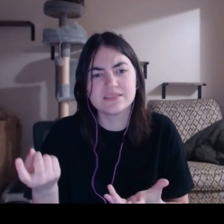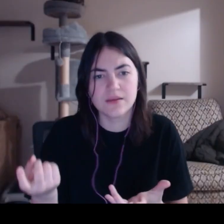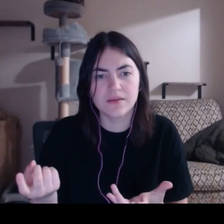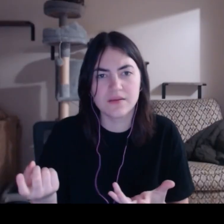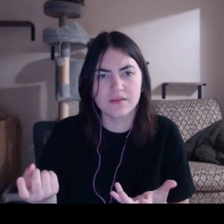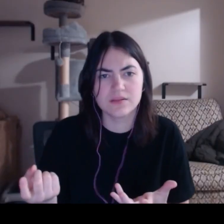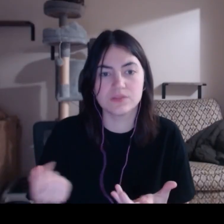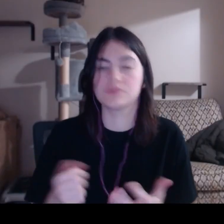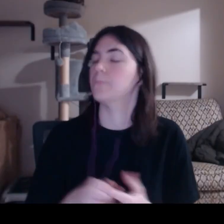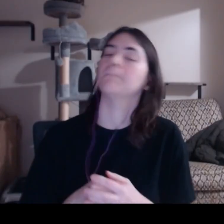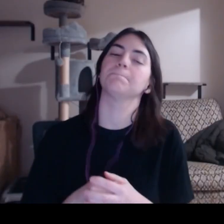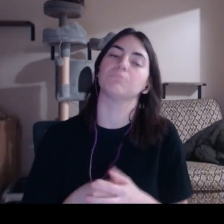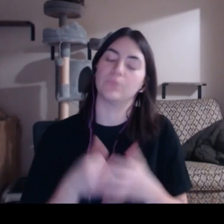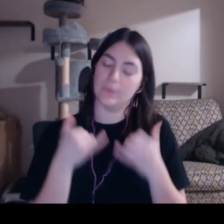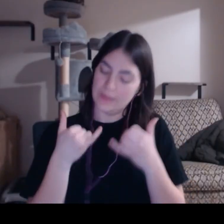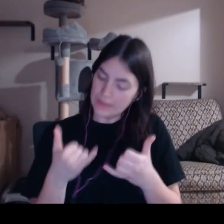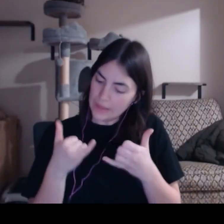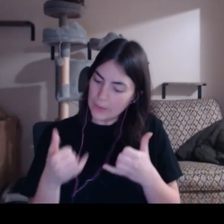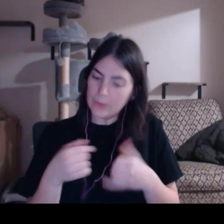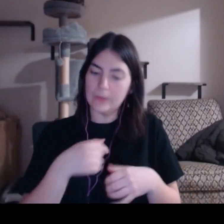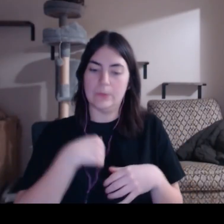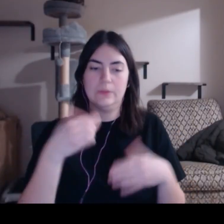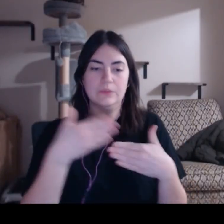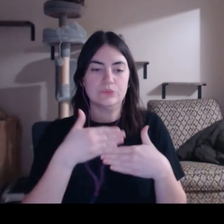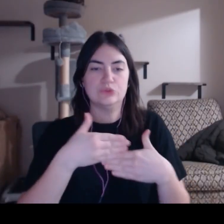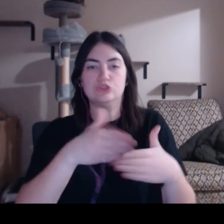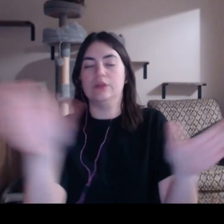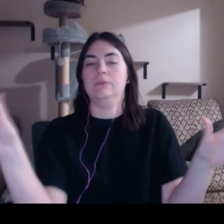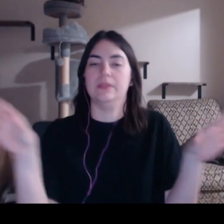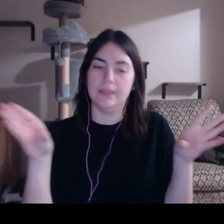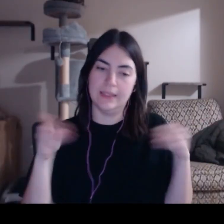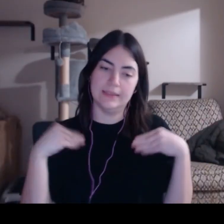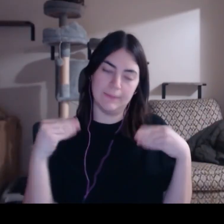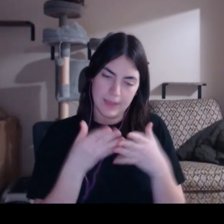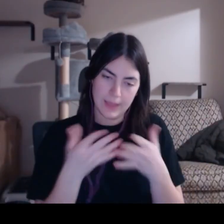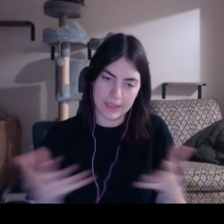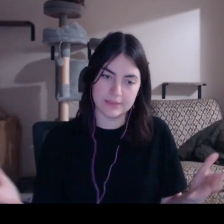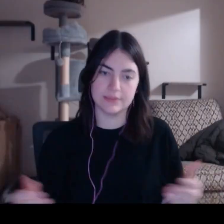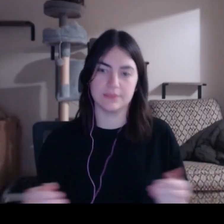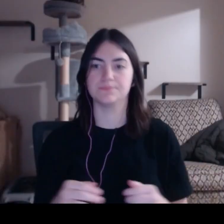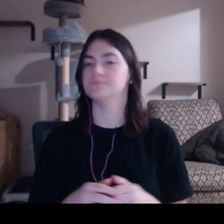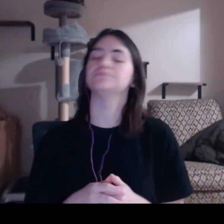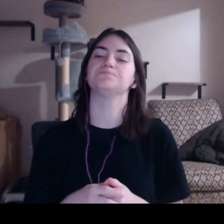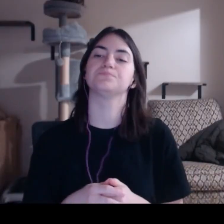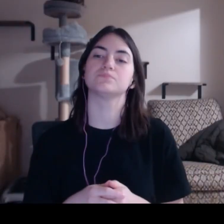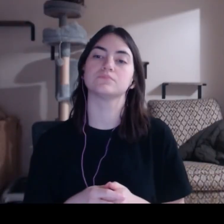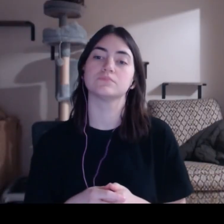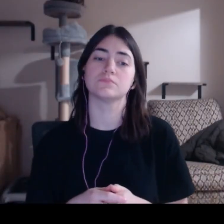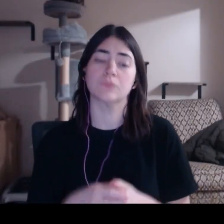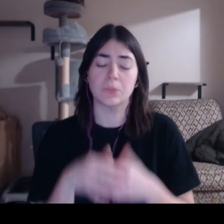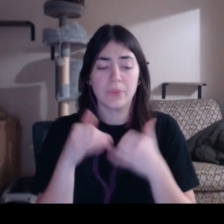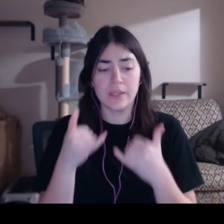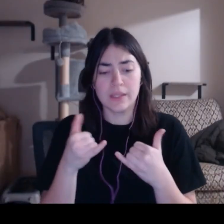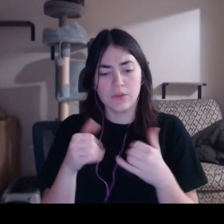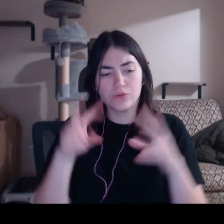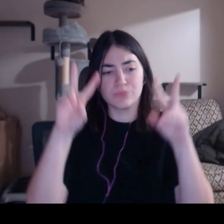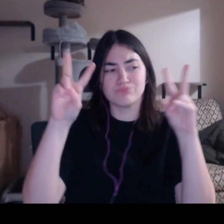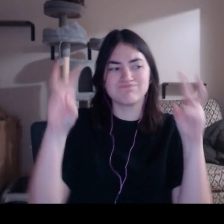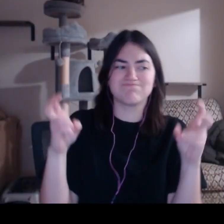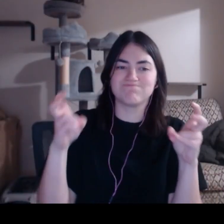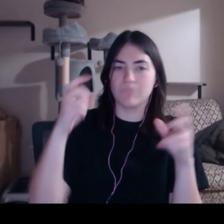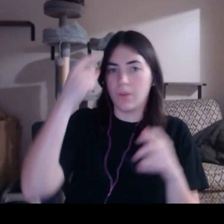for you as trainers? There's a huge amount of interest these days in, like I said, brain-friendly learning and